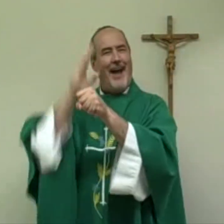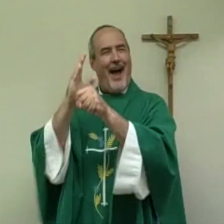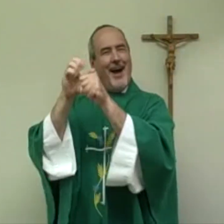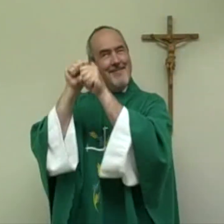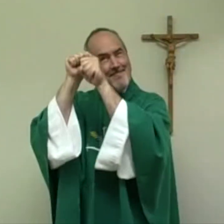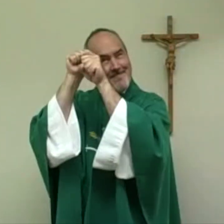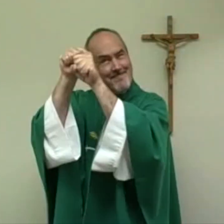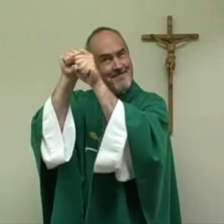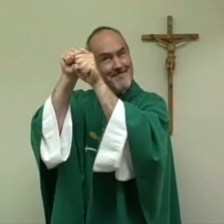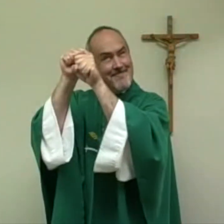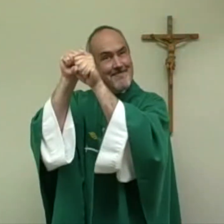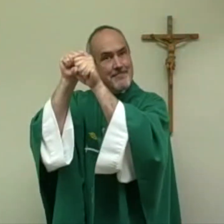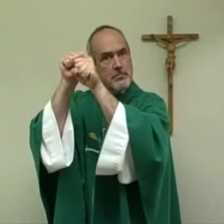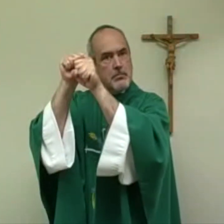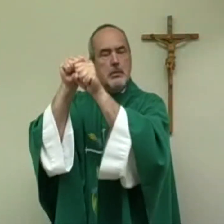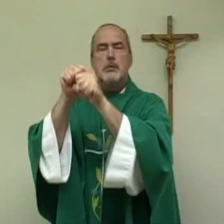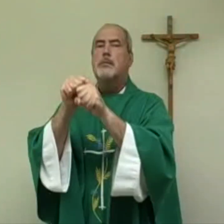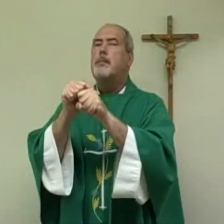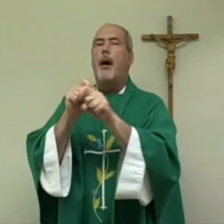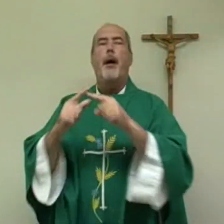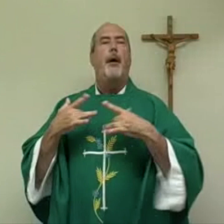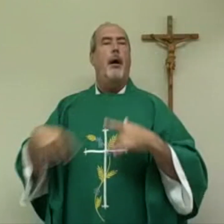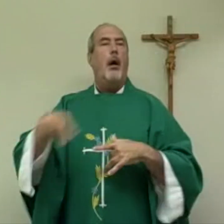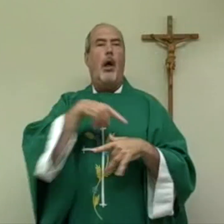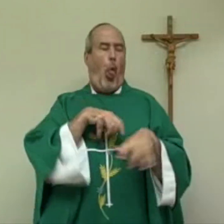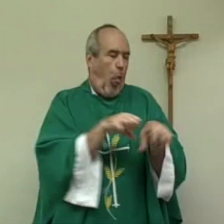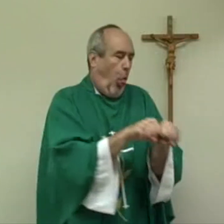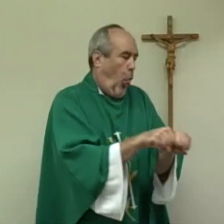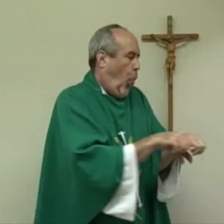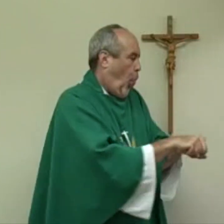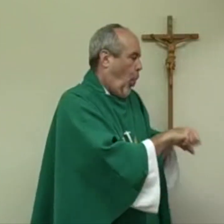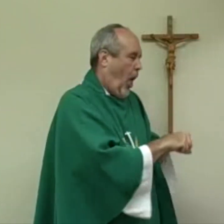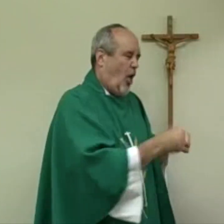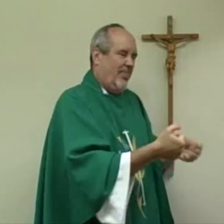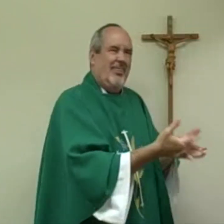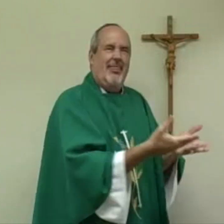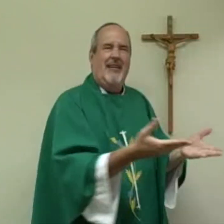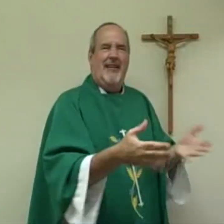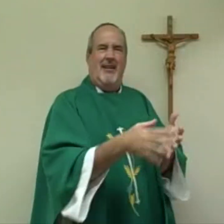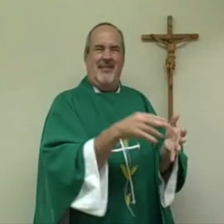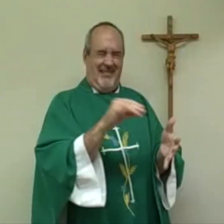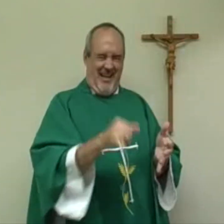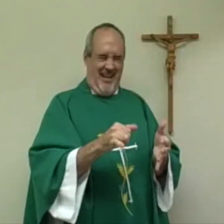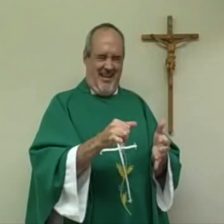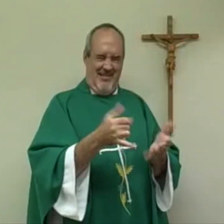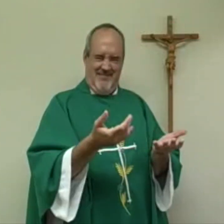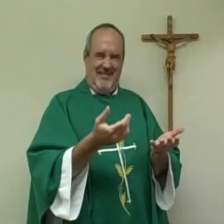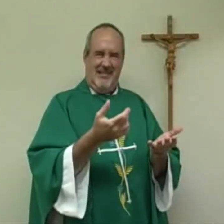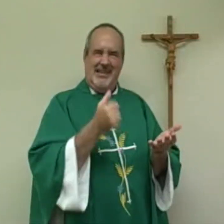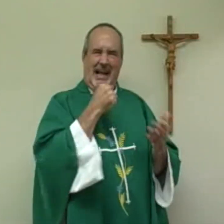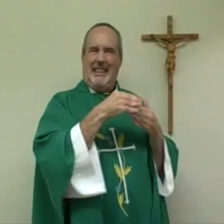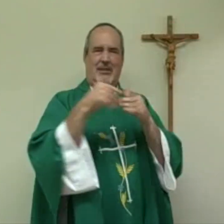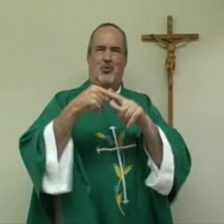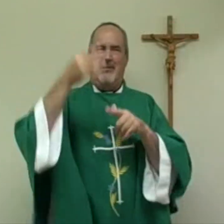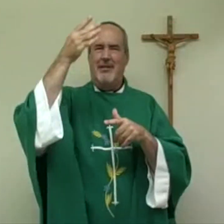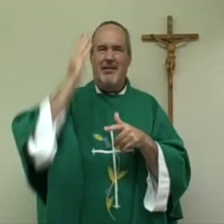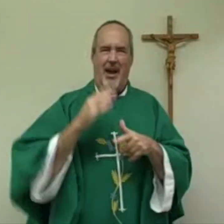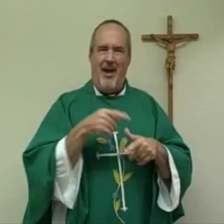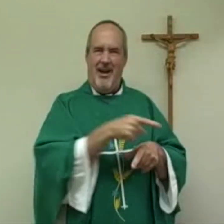were meant for holding on to God. But we tend to rather hold on to worldly or material